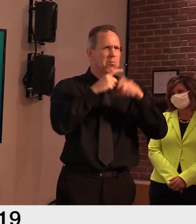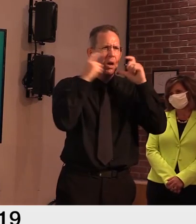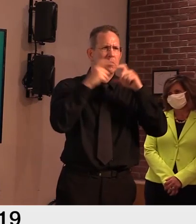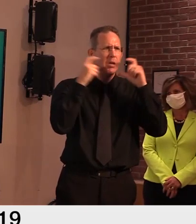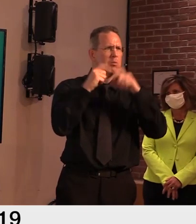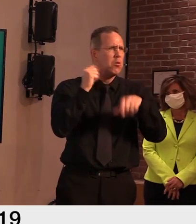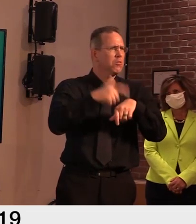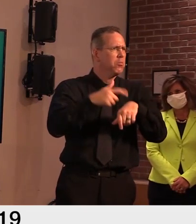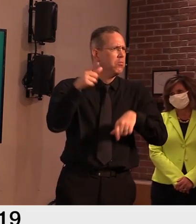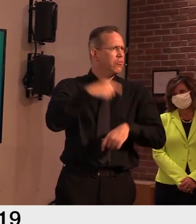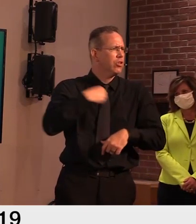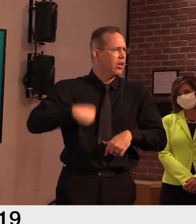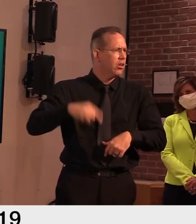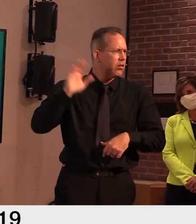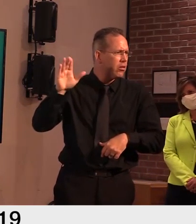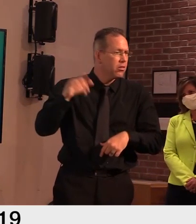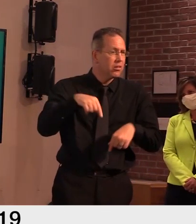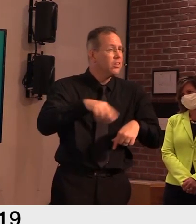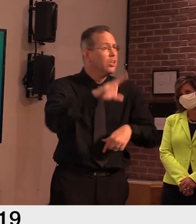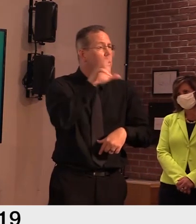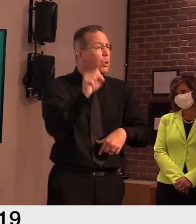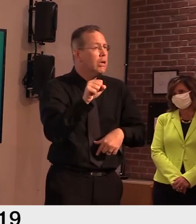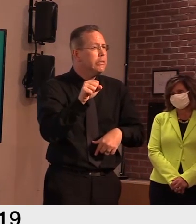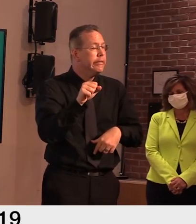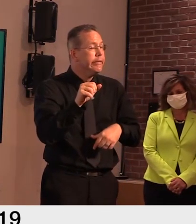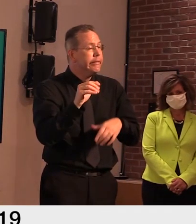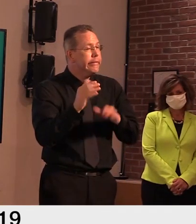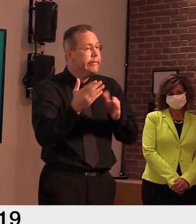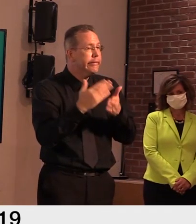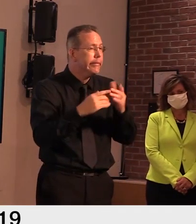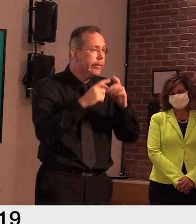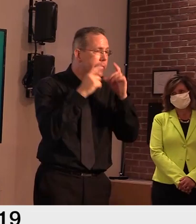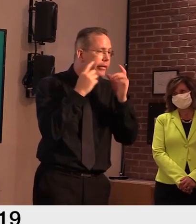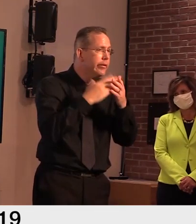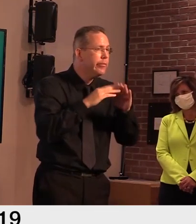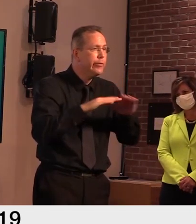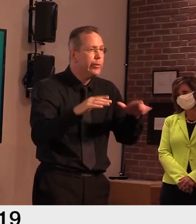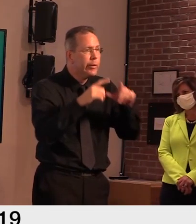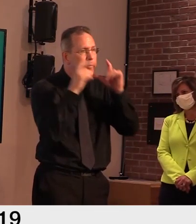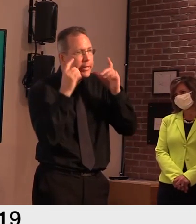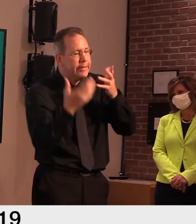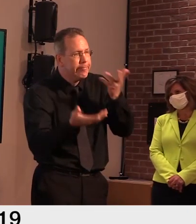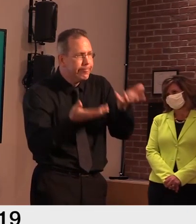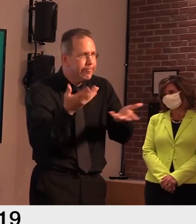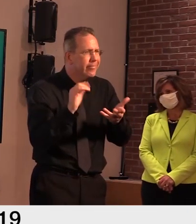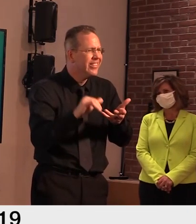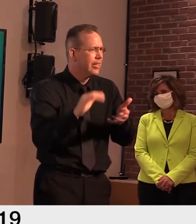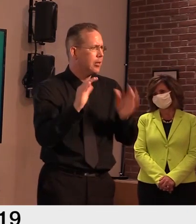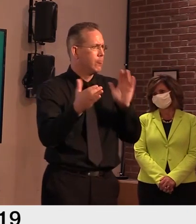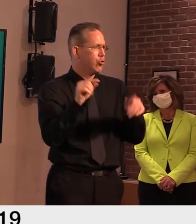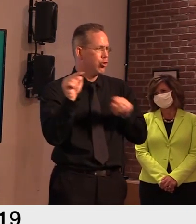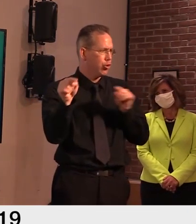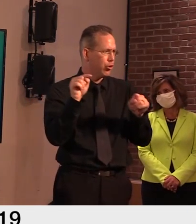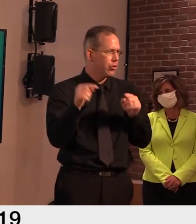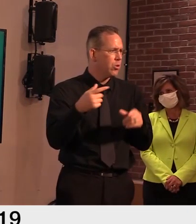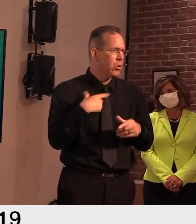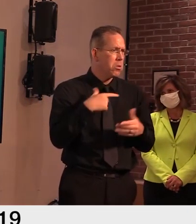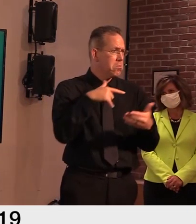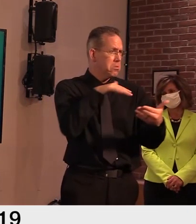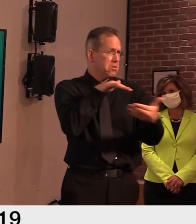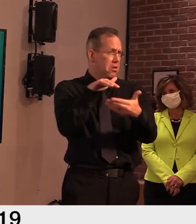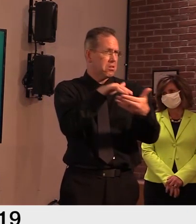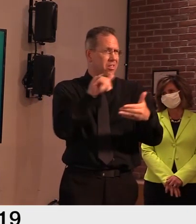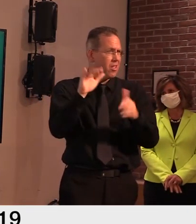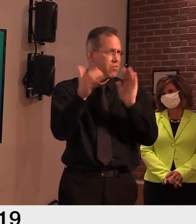a group of 100 Vermonters who did or did not wear a mask. So the population level data